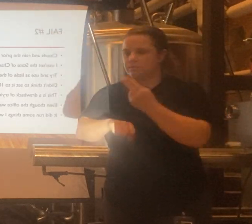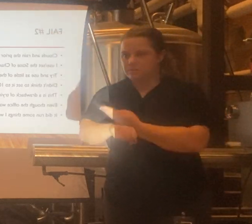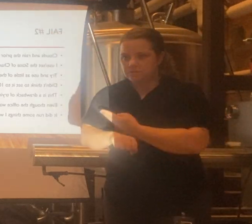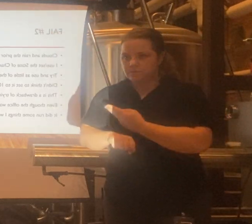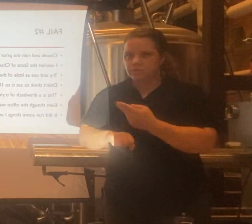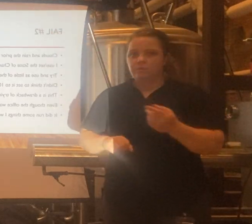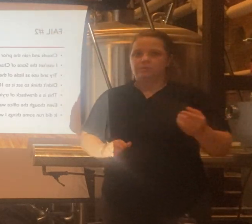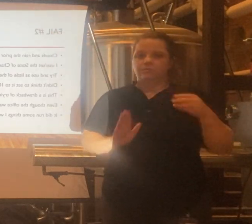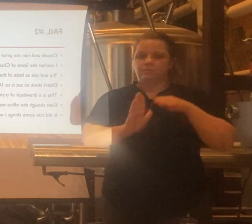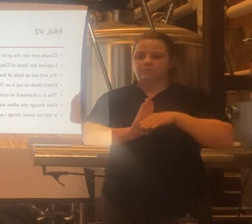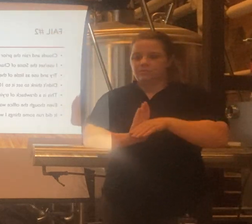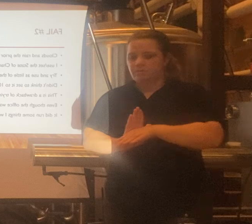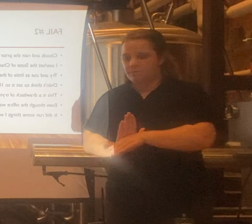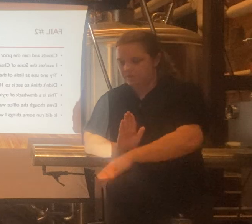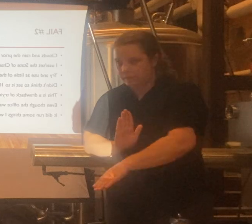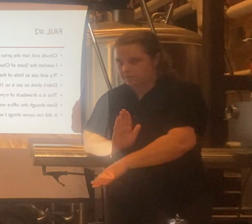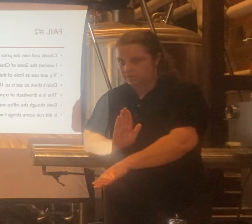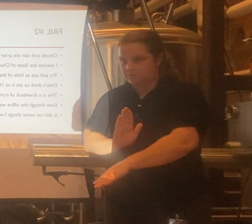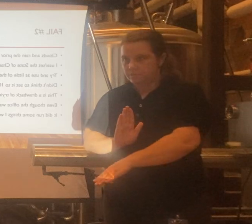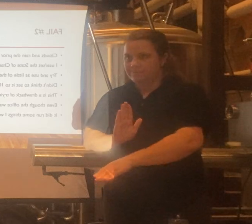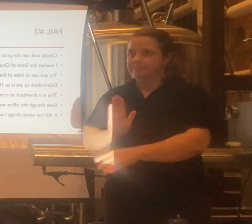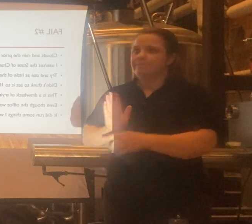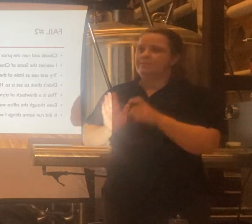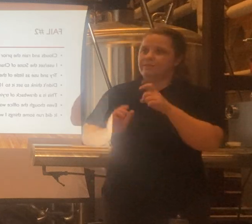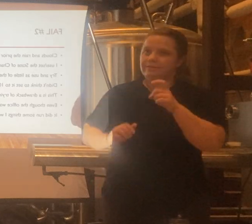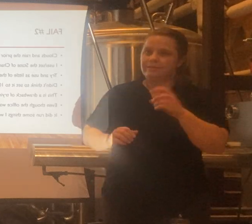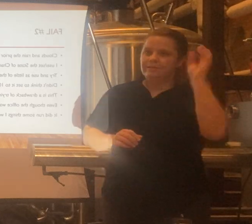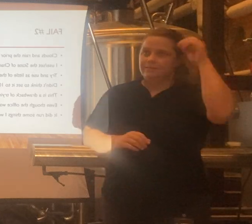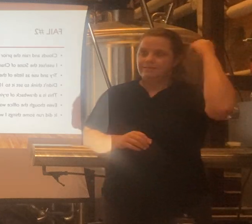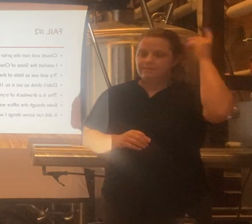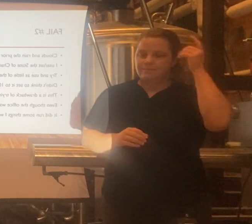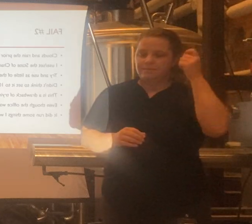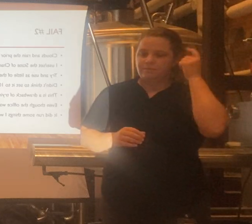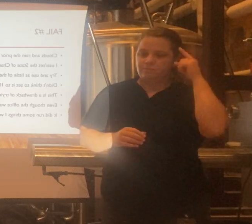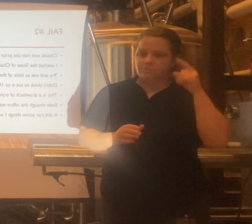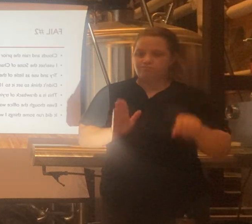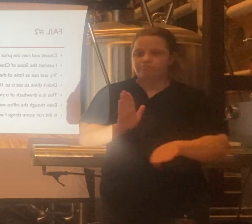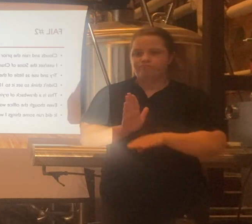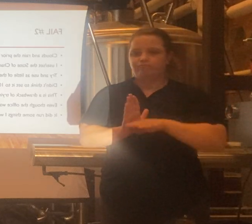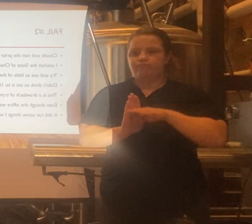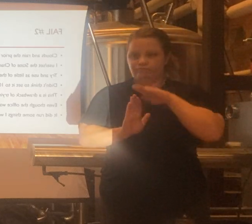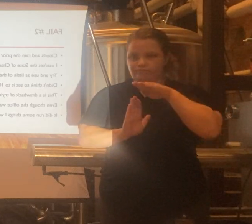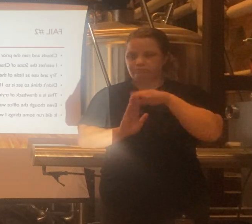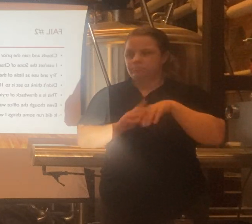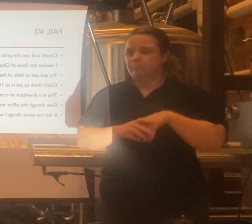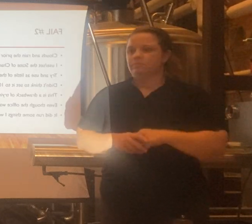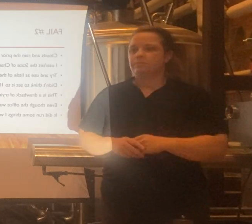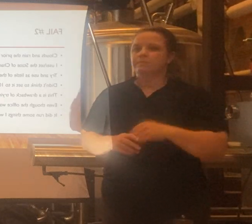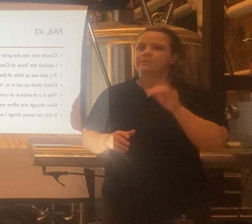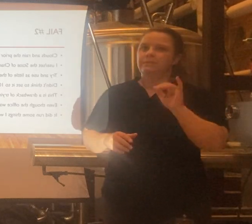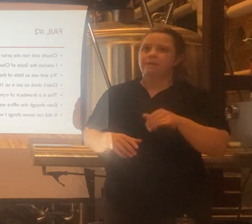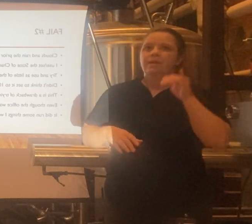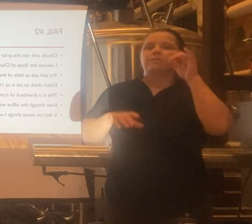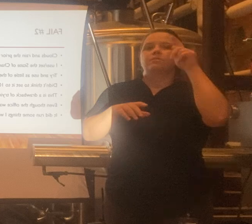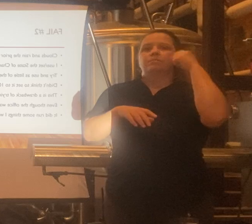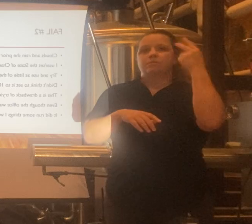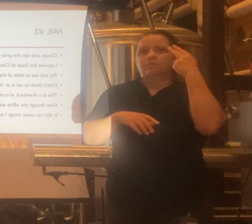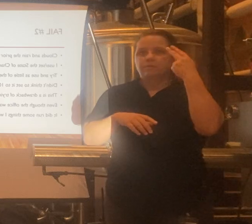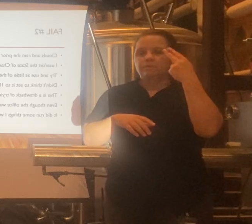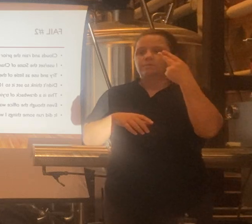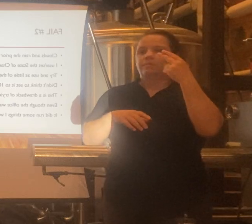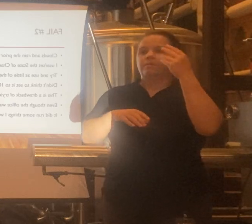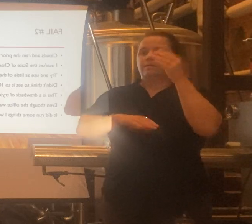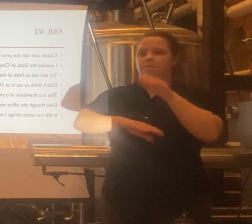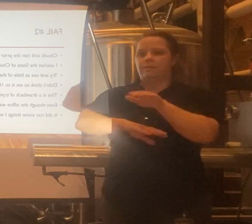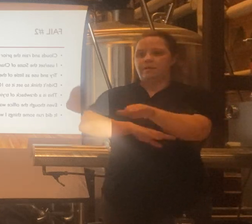But it did run the things I needed the power for, so it worked. And then the next day, I think that Thursday afternoon, it got really sunny and everything charged right